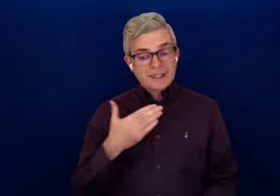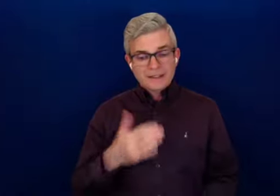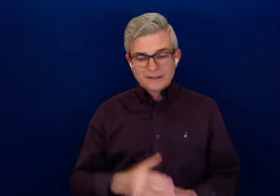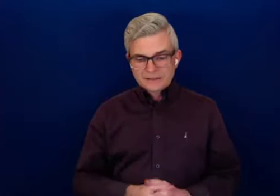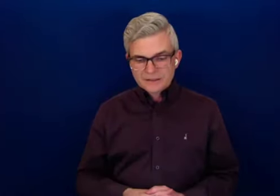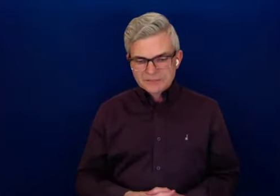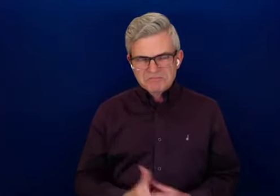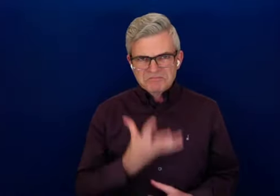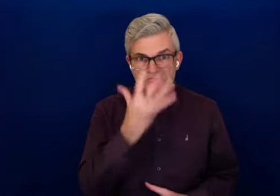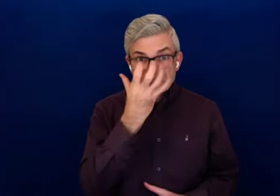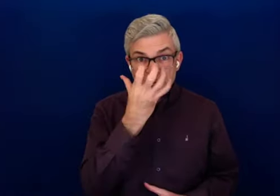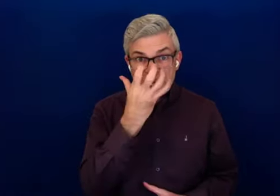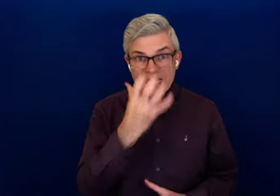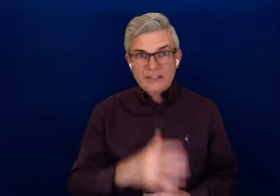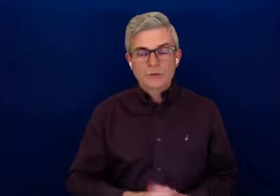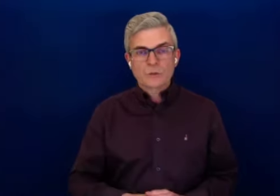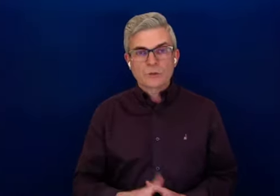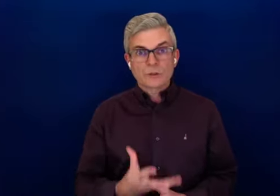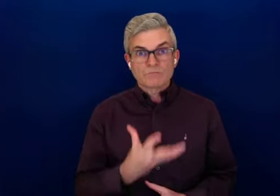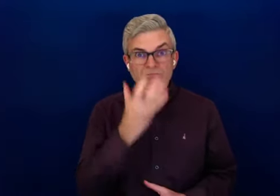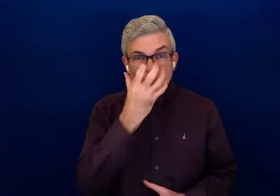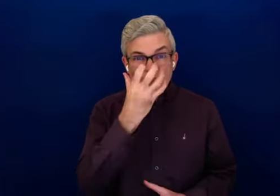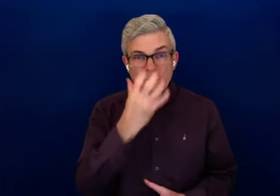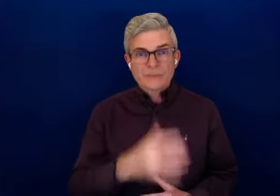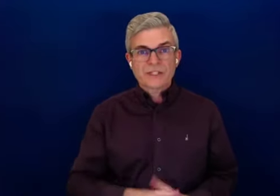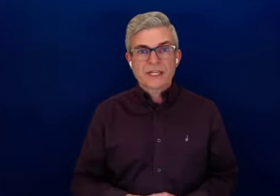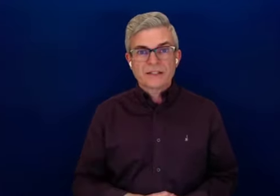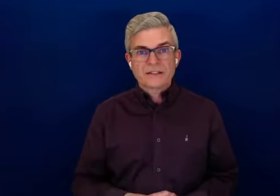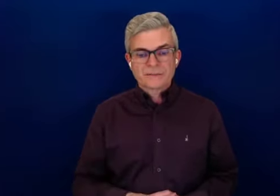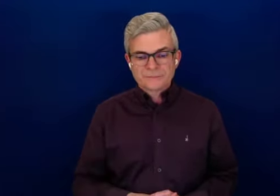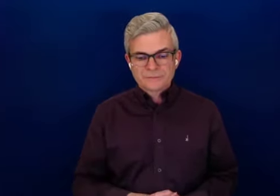Happy, mad, or upset,